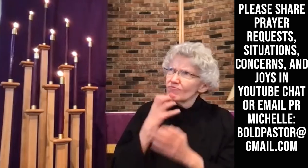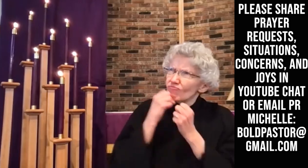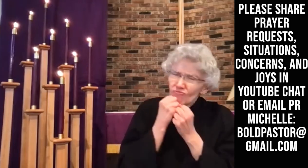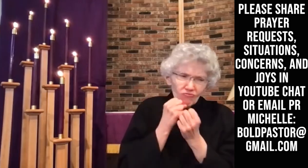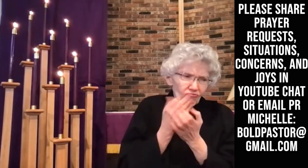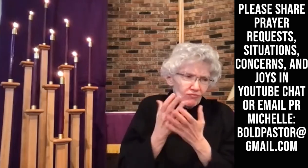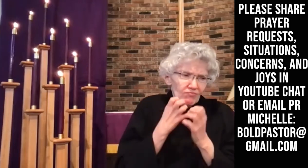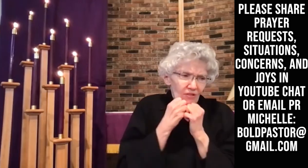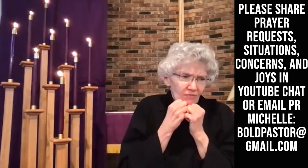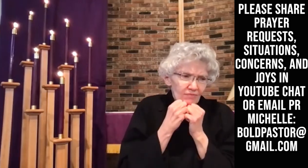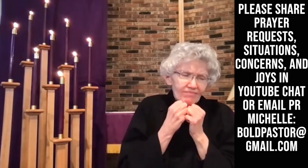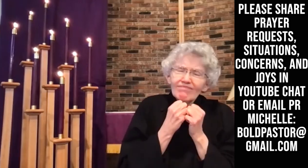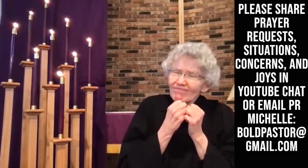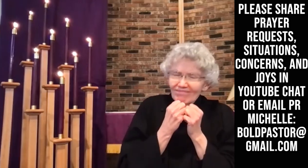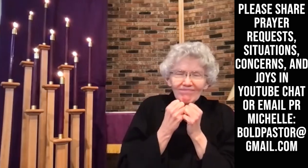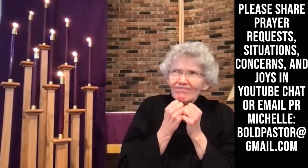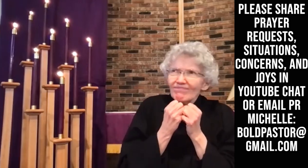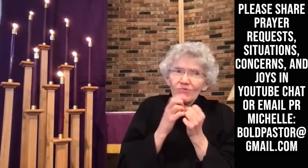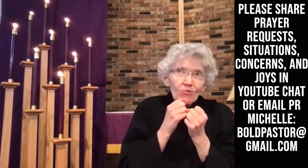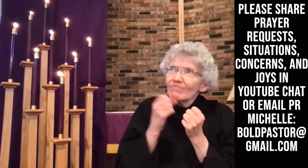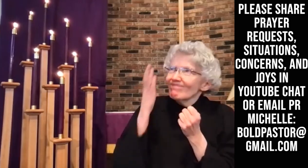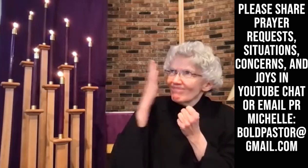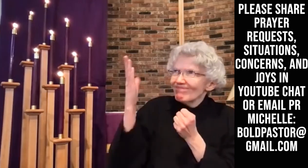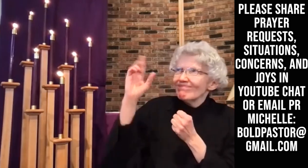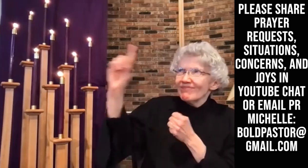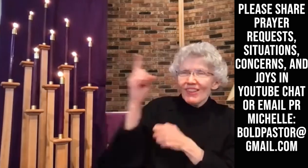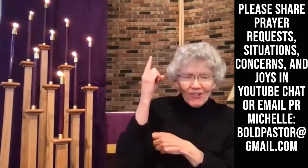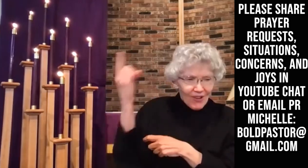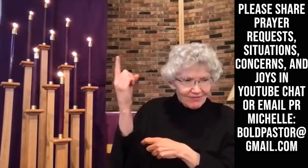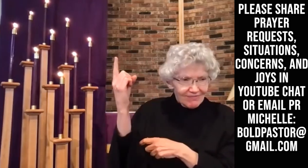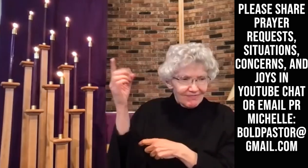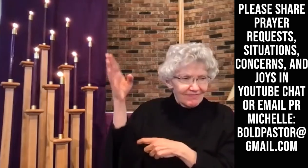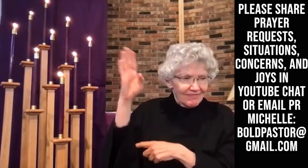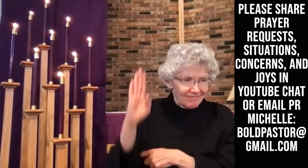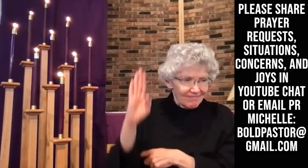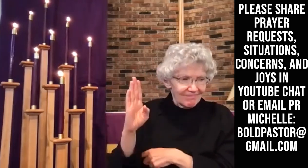Show us that our treasures are in you alone, God.